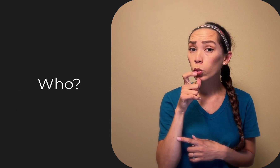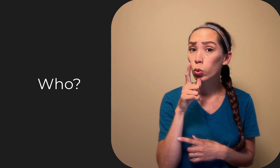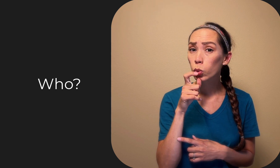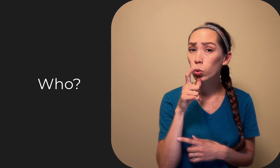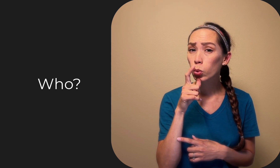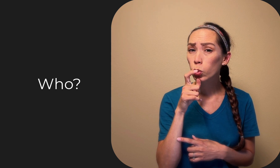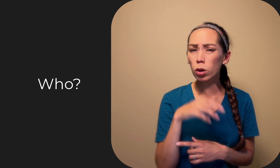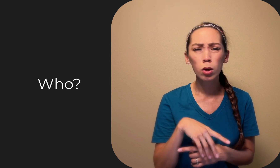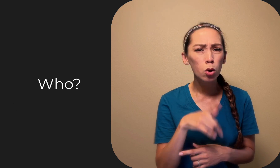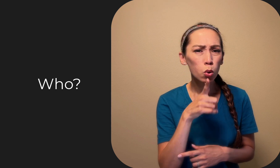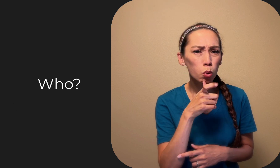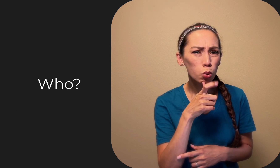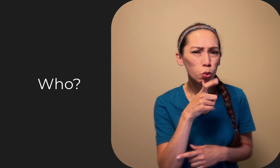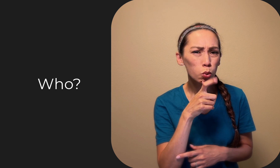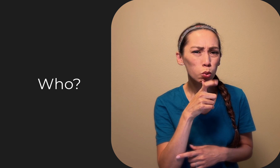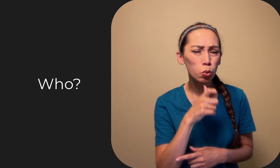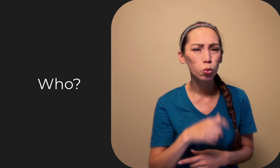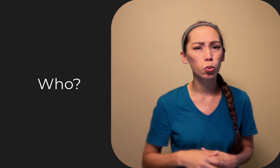Who.